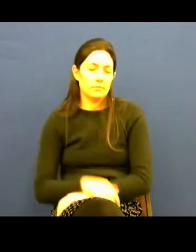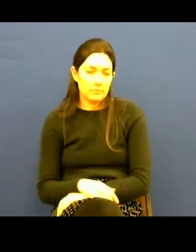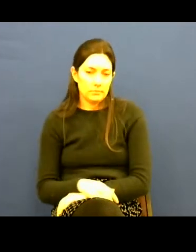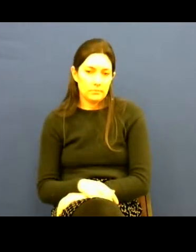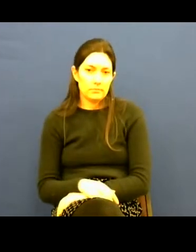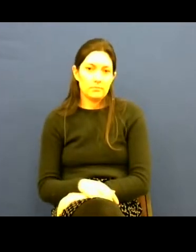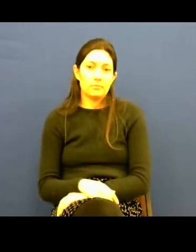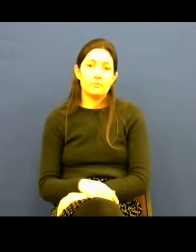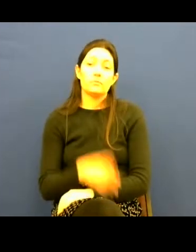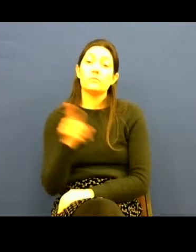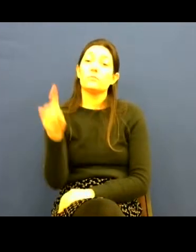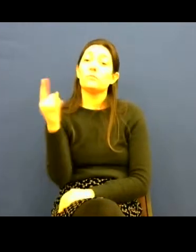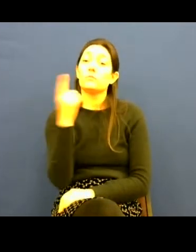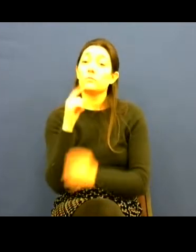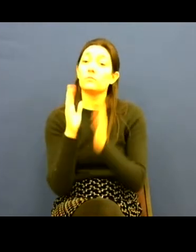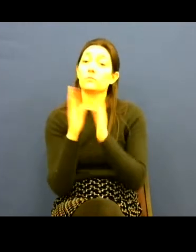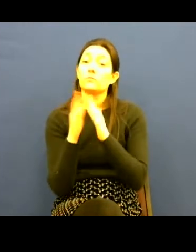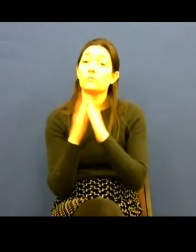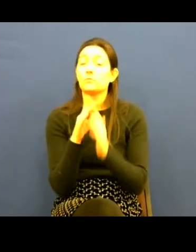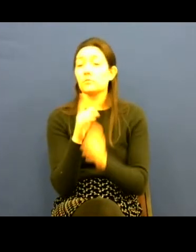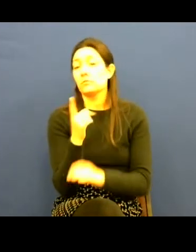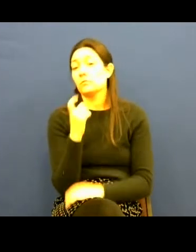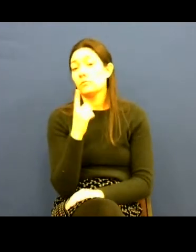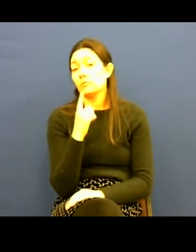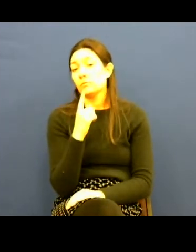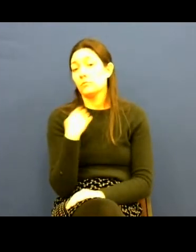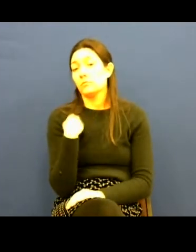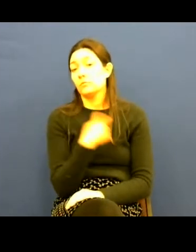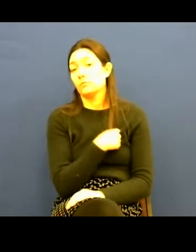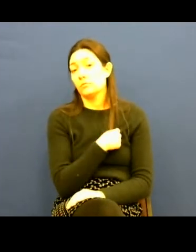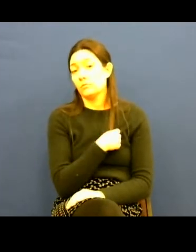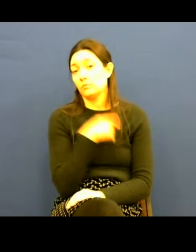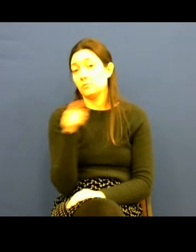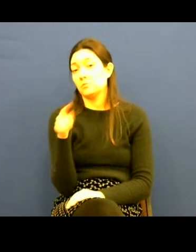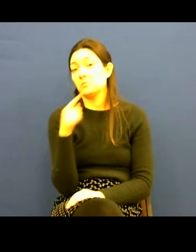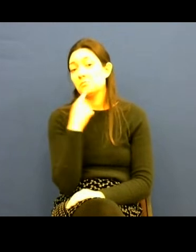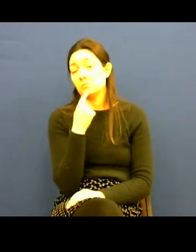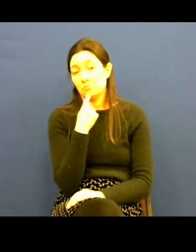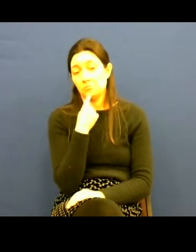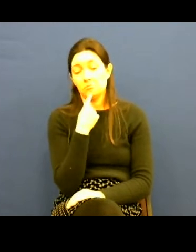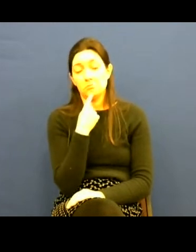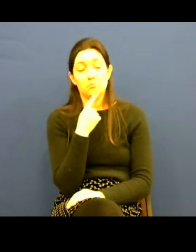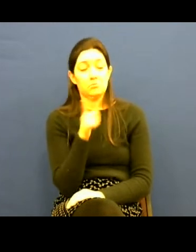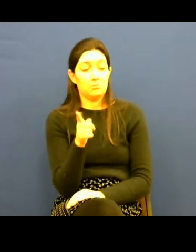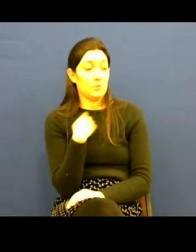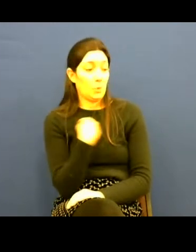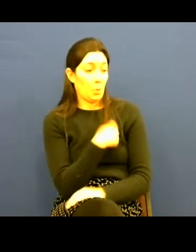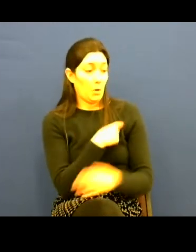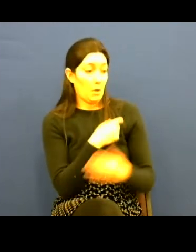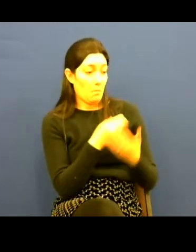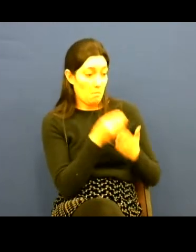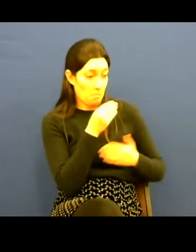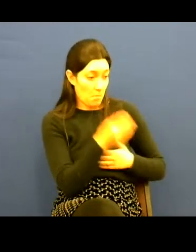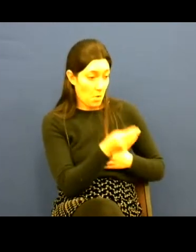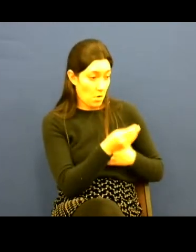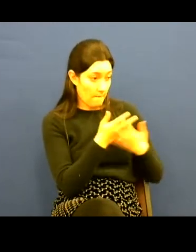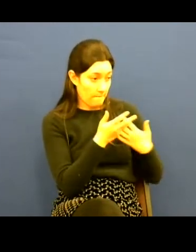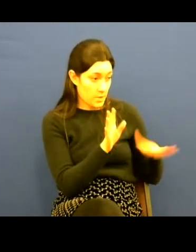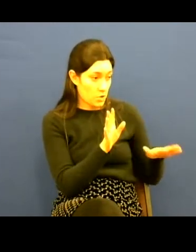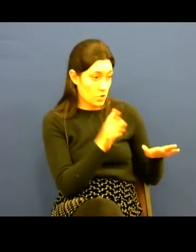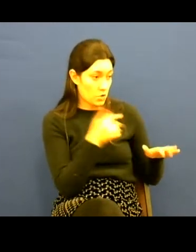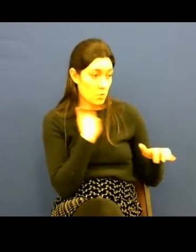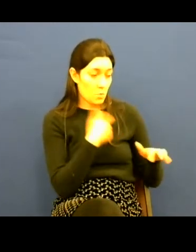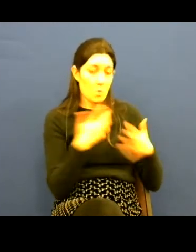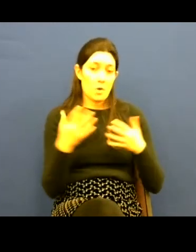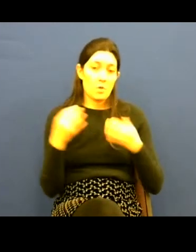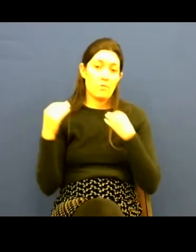approached the town about is we're selling it. They bought it and they want to sell it for essentially what they paid for